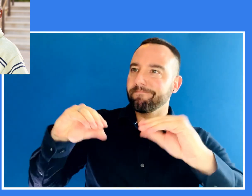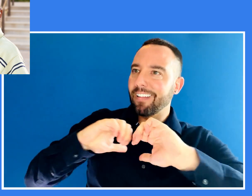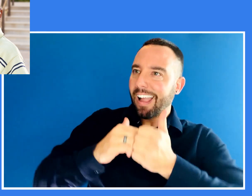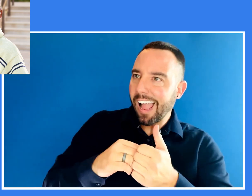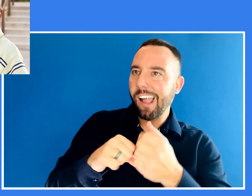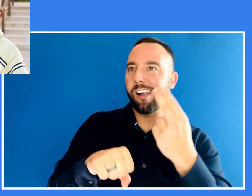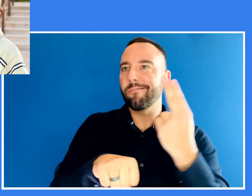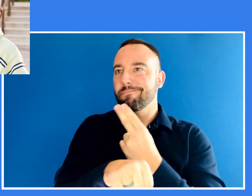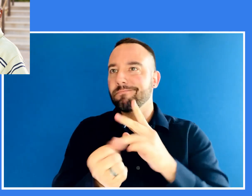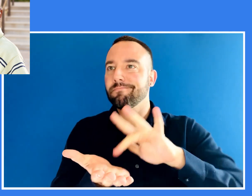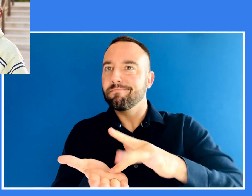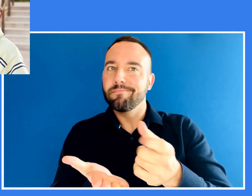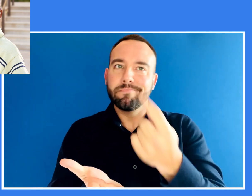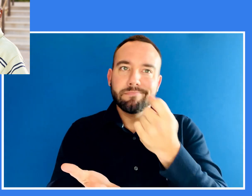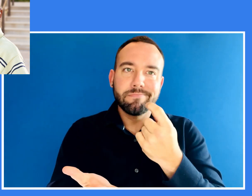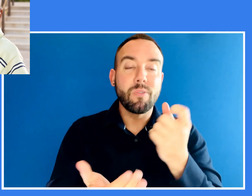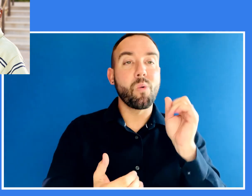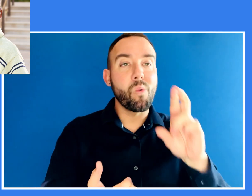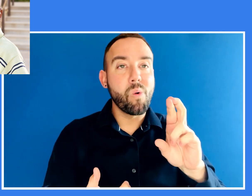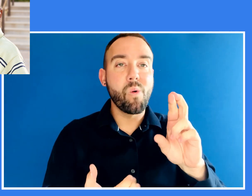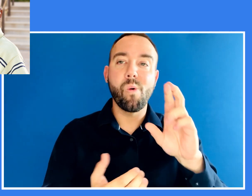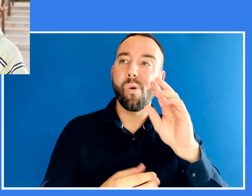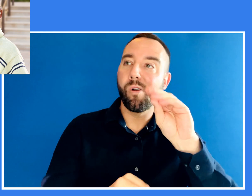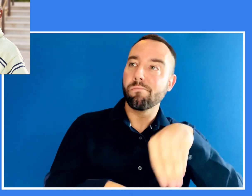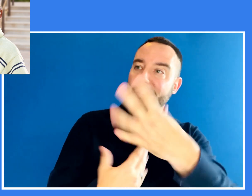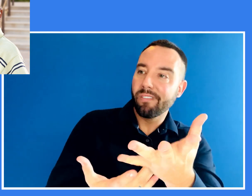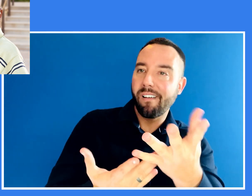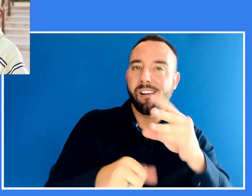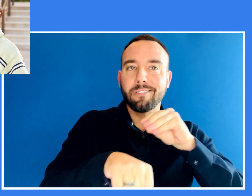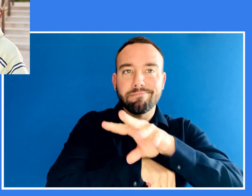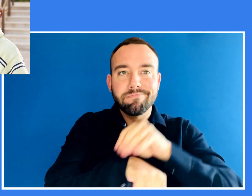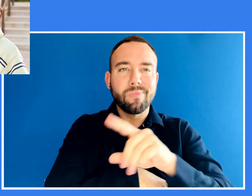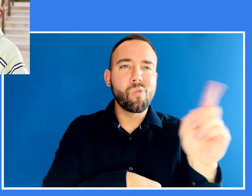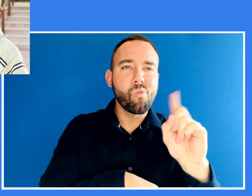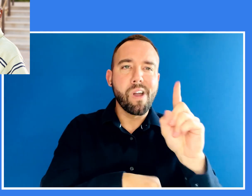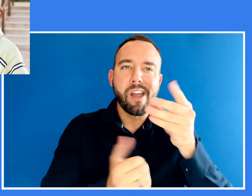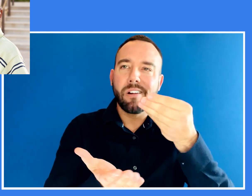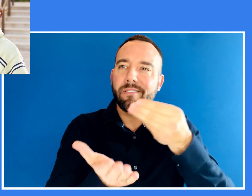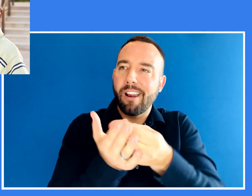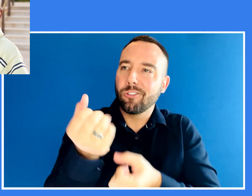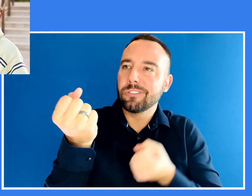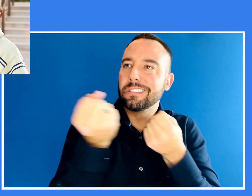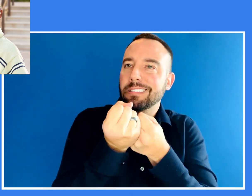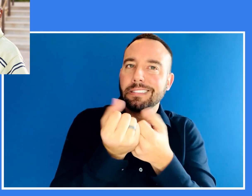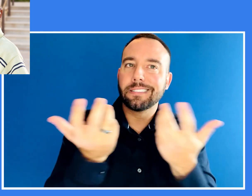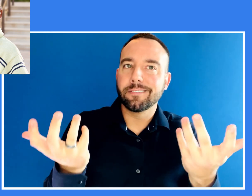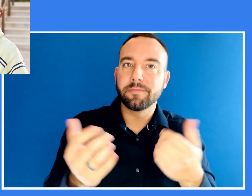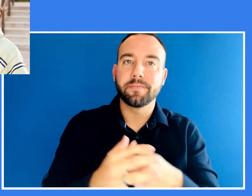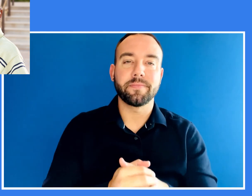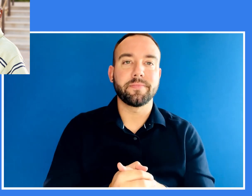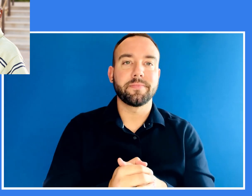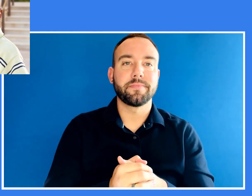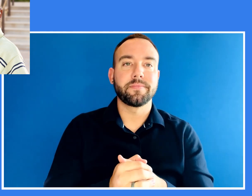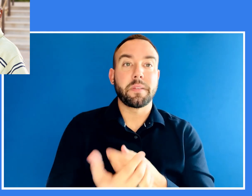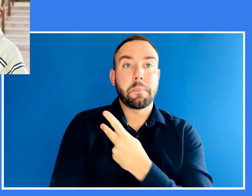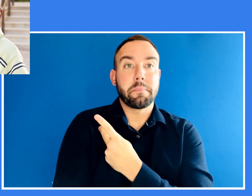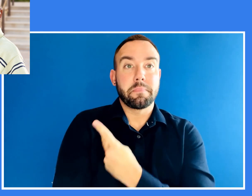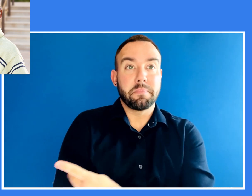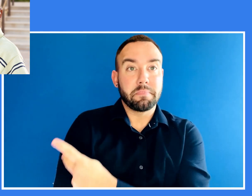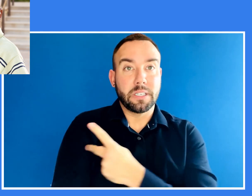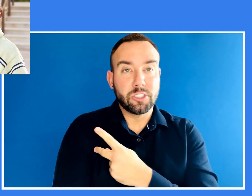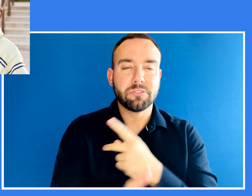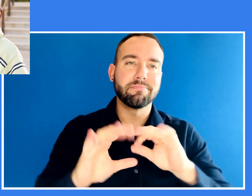transportation needs by identifying financial assistance. Patients and families can Learn about